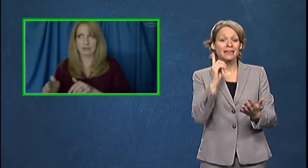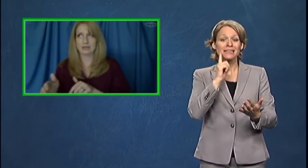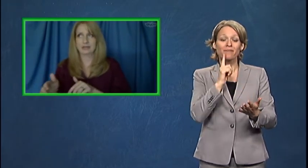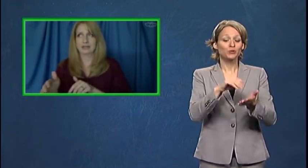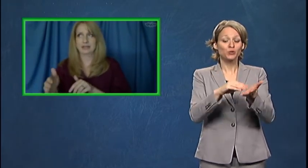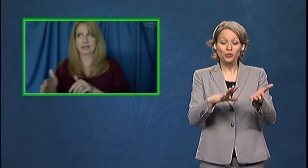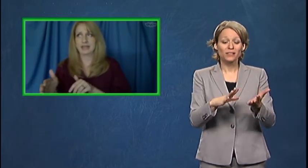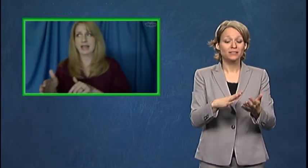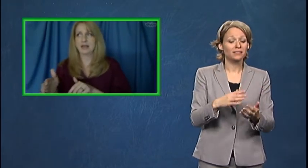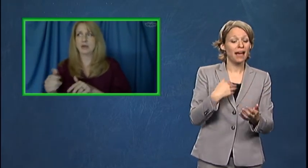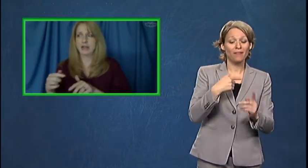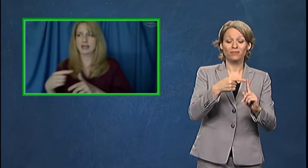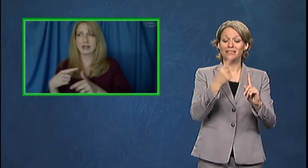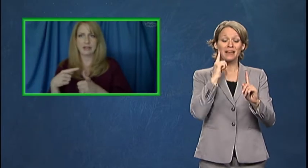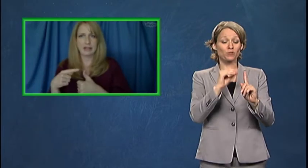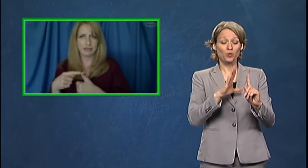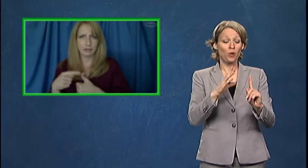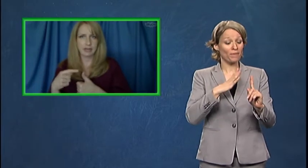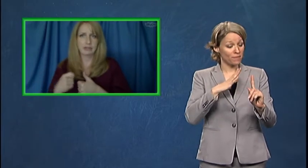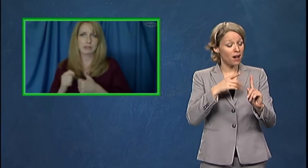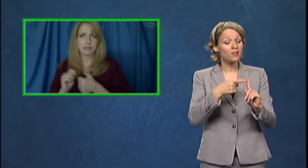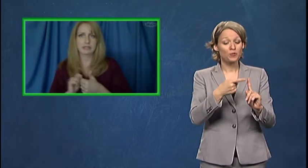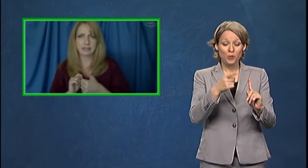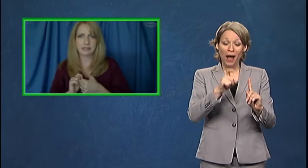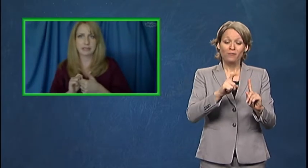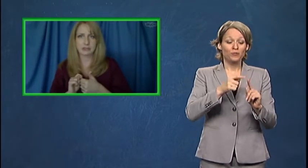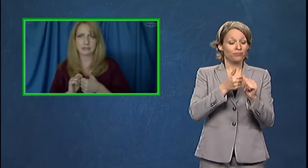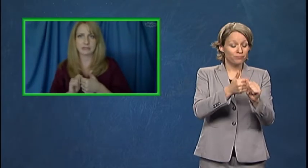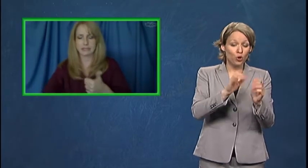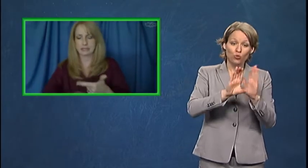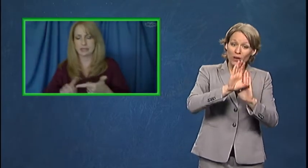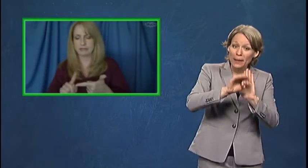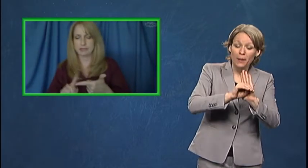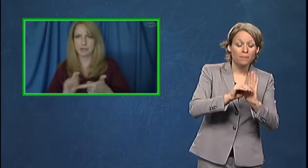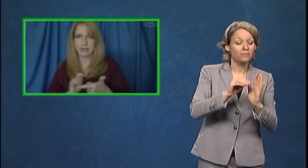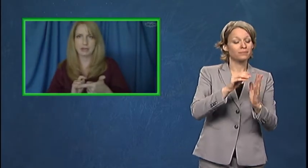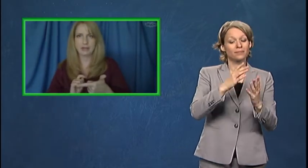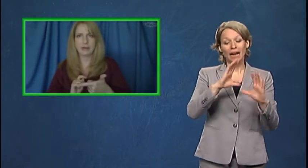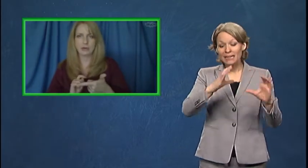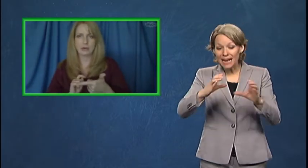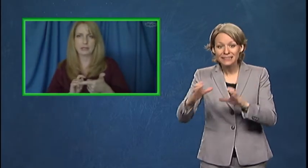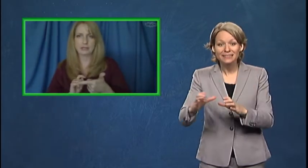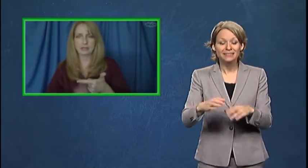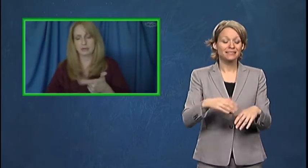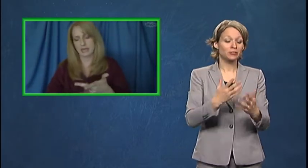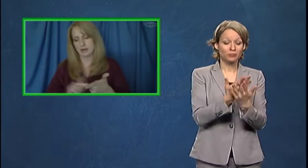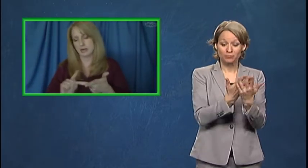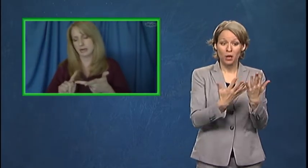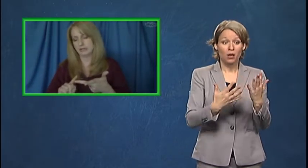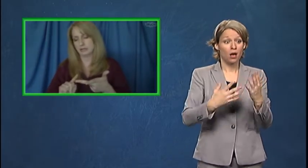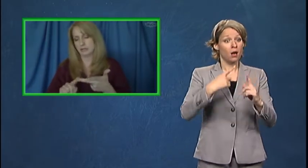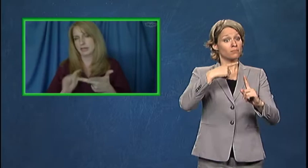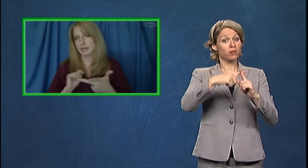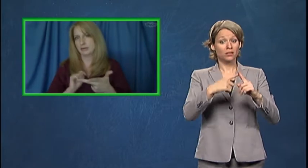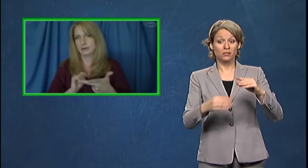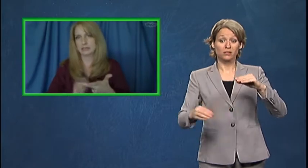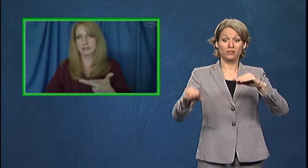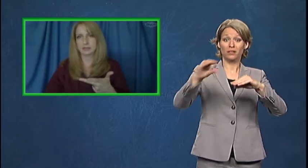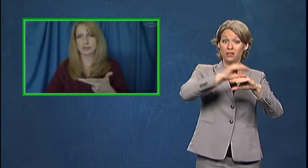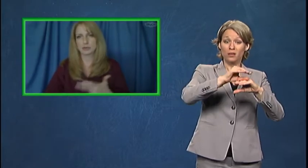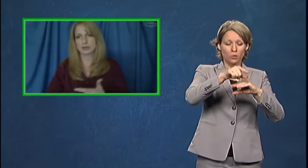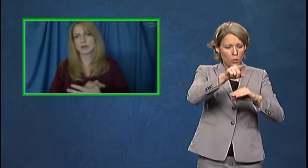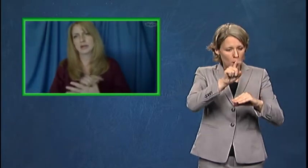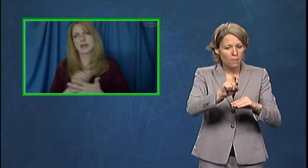student to say, okay, now you have to learn how to use these DSS services, you have to learn how to request a note taker, you have to learn how to